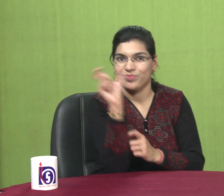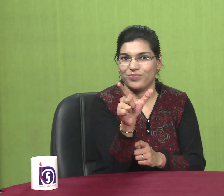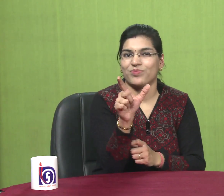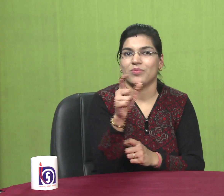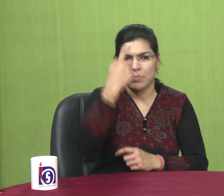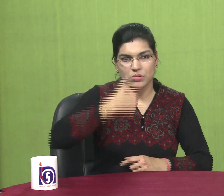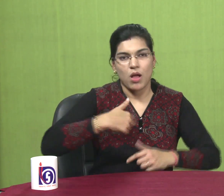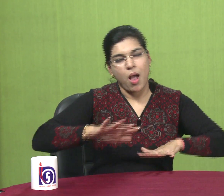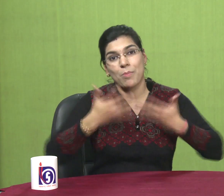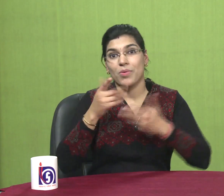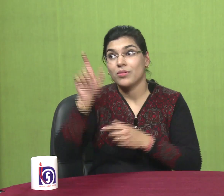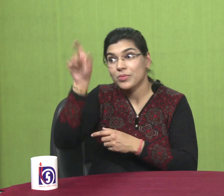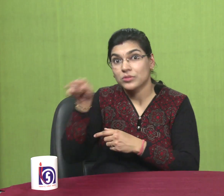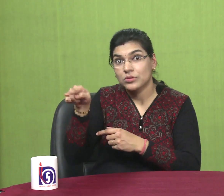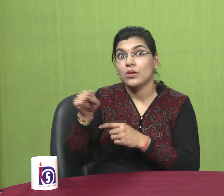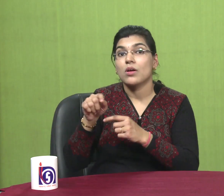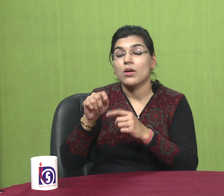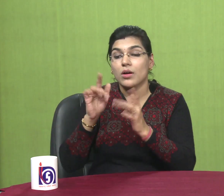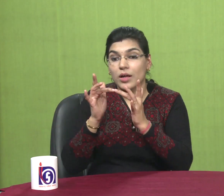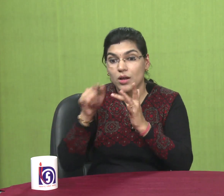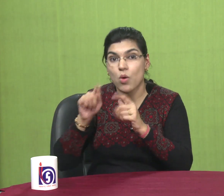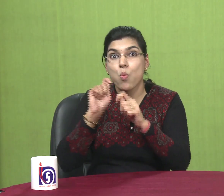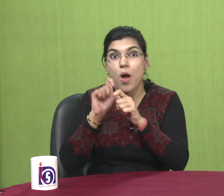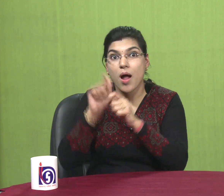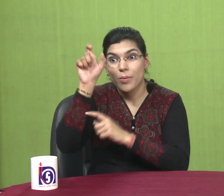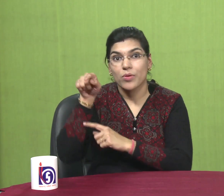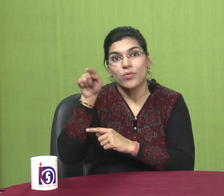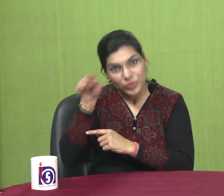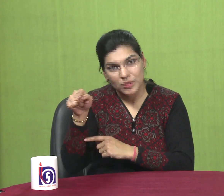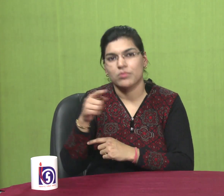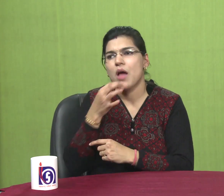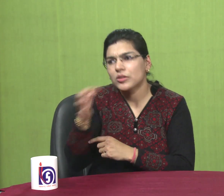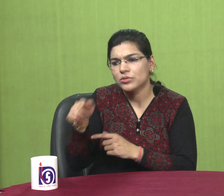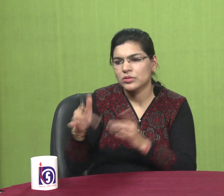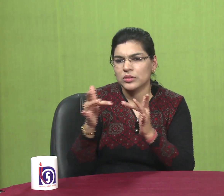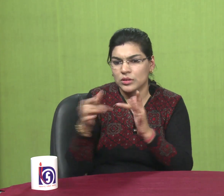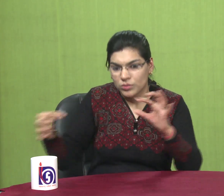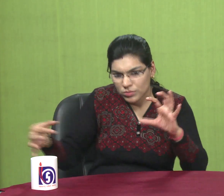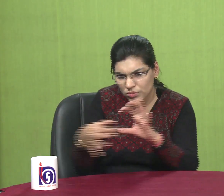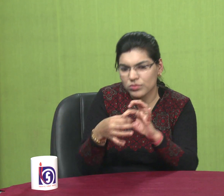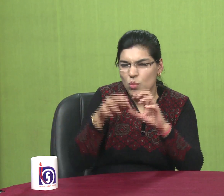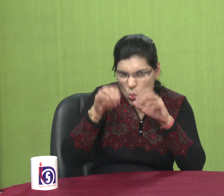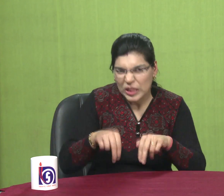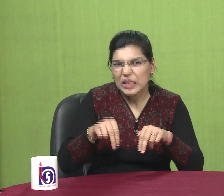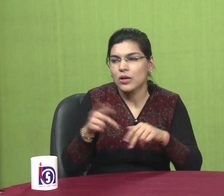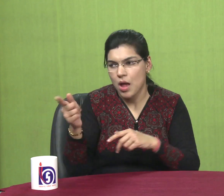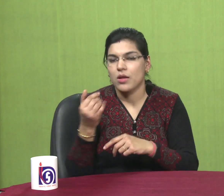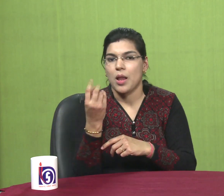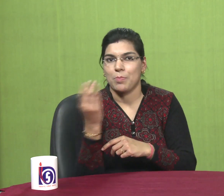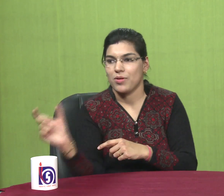Wi-Fi or the internet connection that you're using. It represents every computer or every website that is